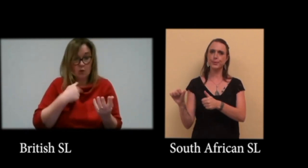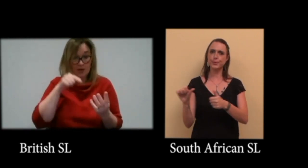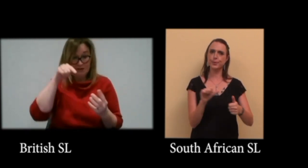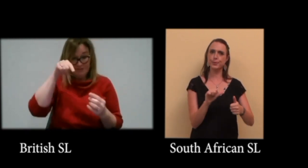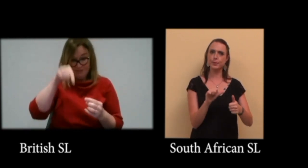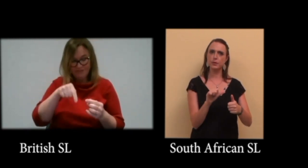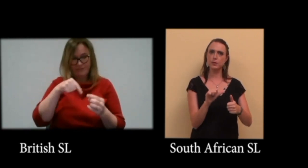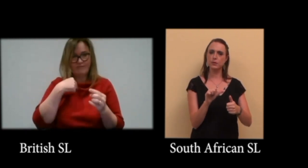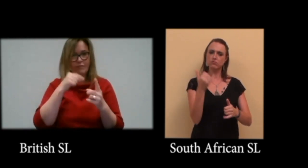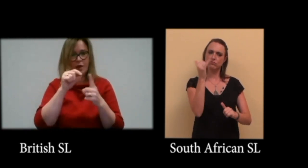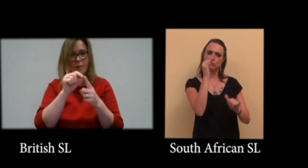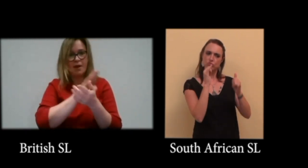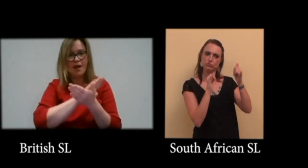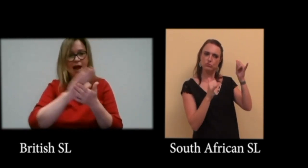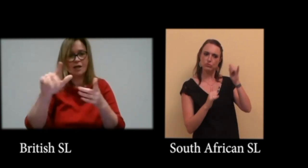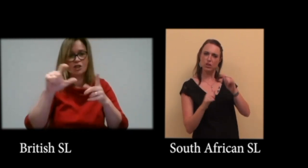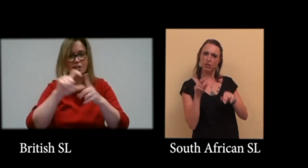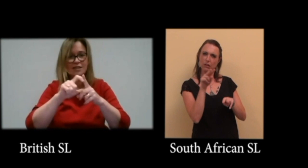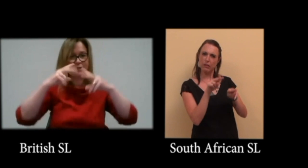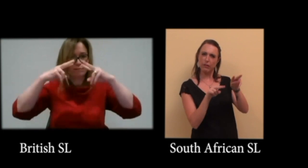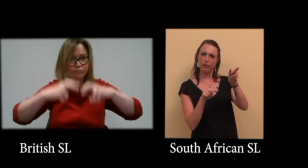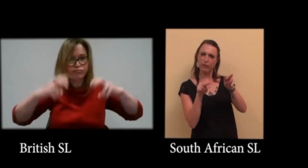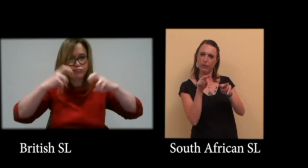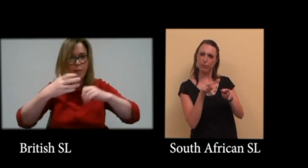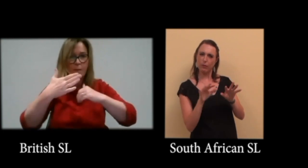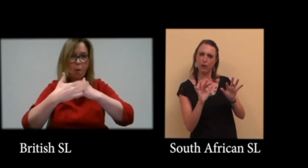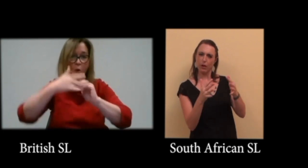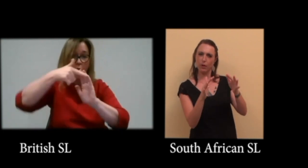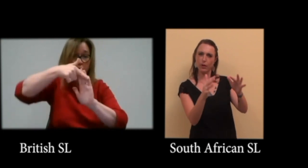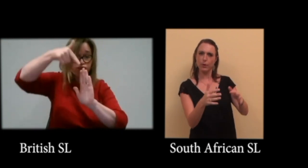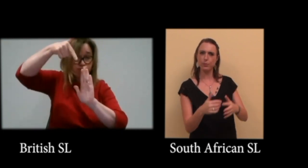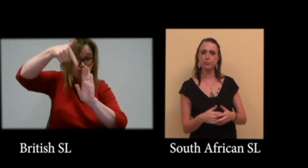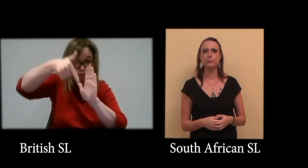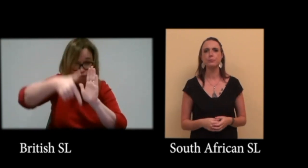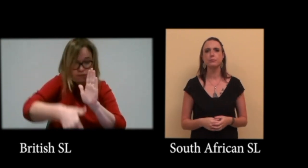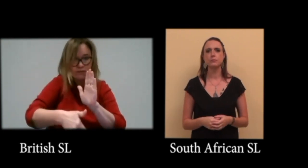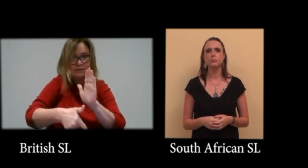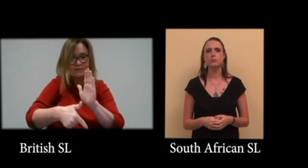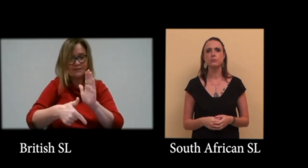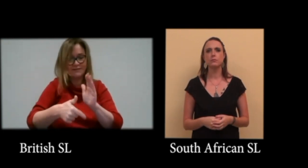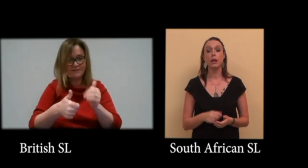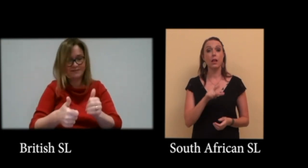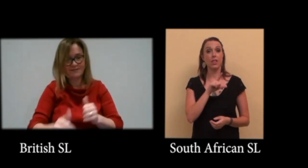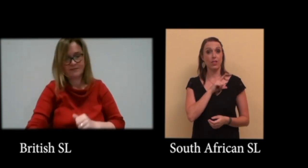back as part of my research and look at the assessment process.